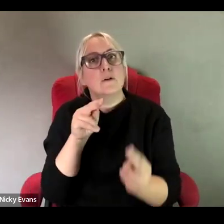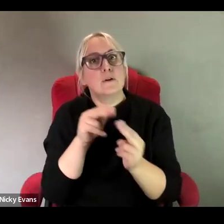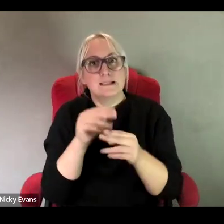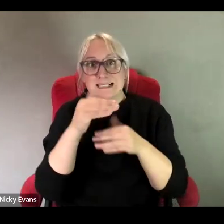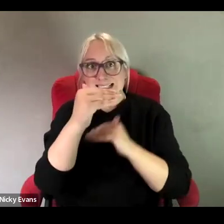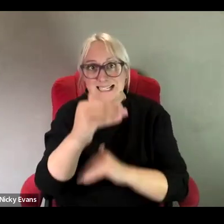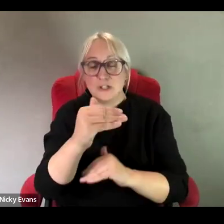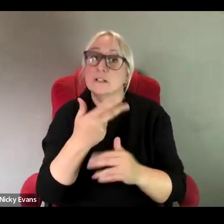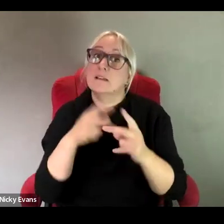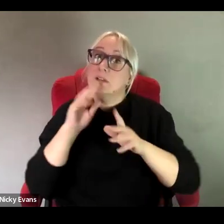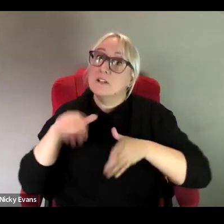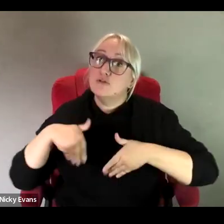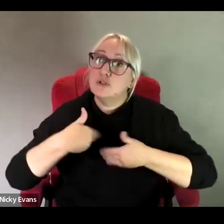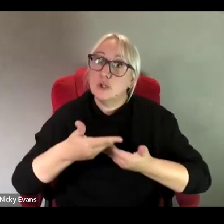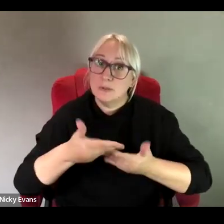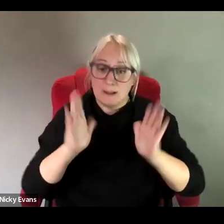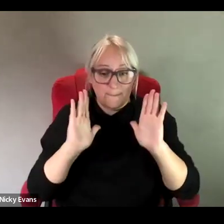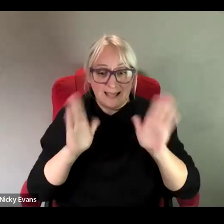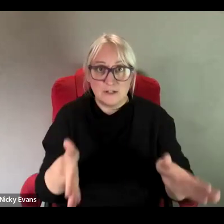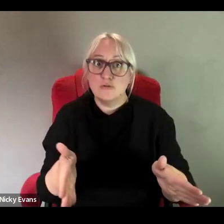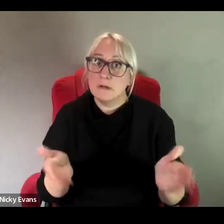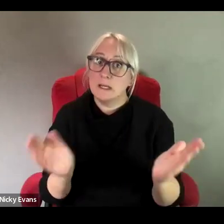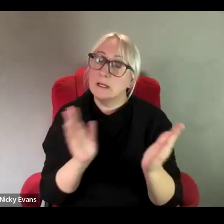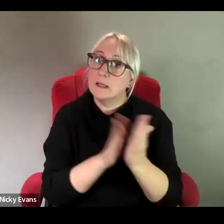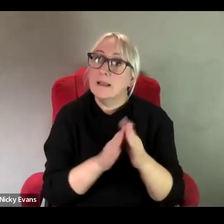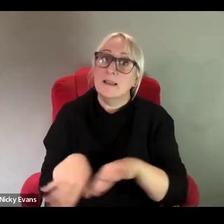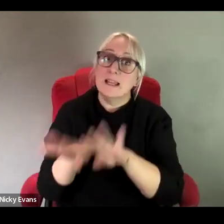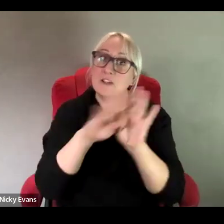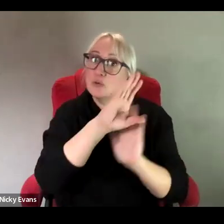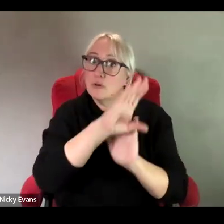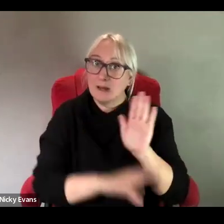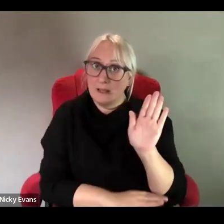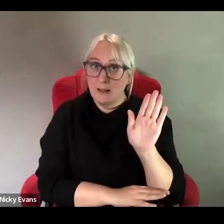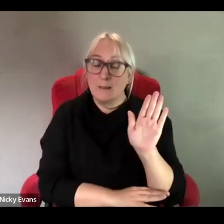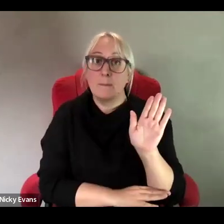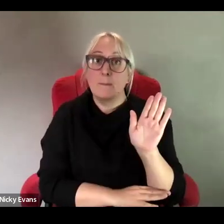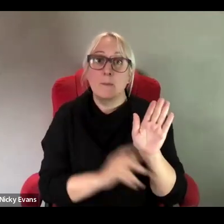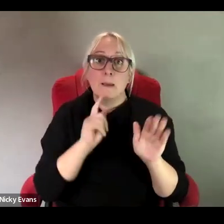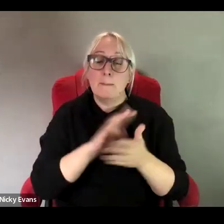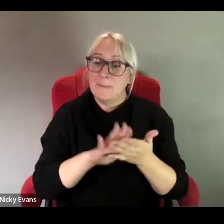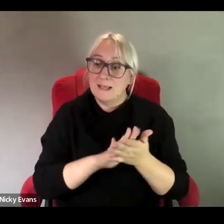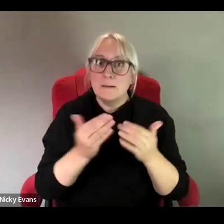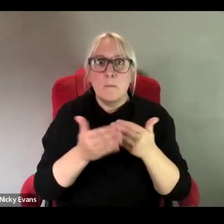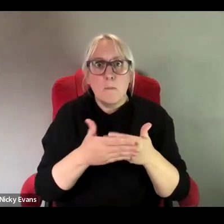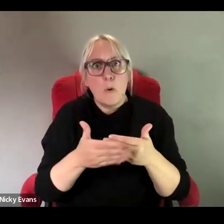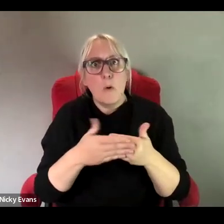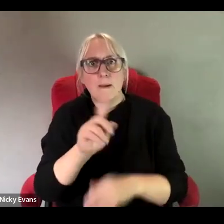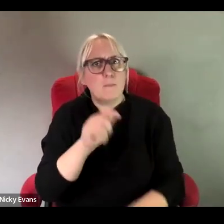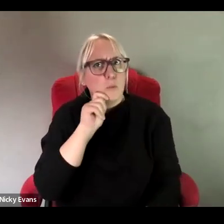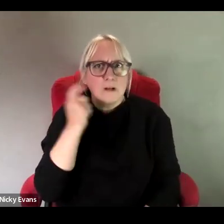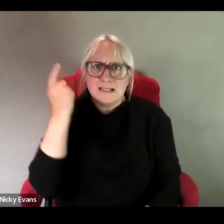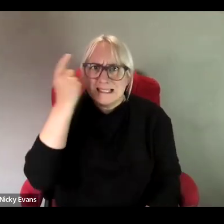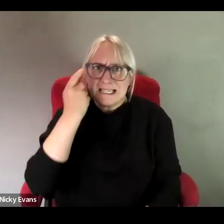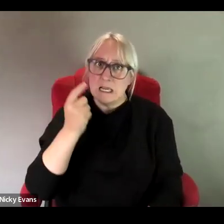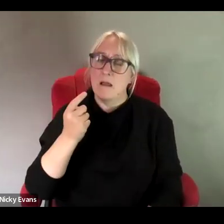as a mandatory part of the national curriculum, it could enable more people to feel able to consider social care as